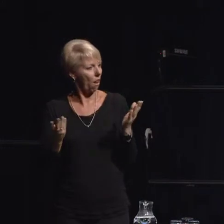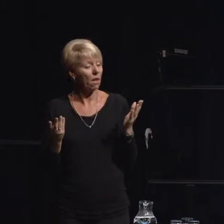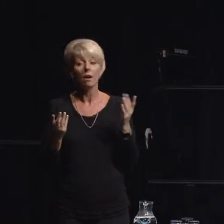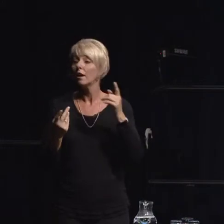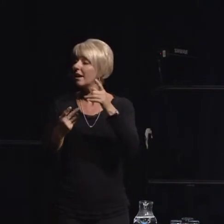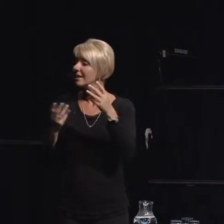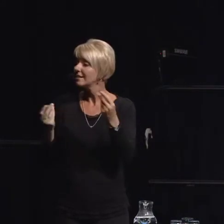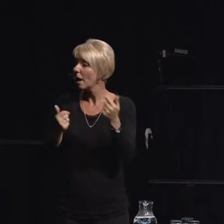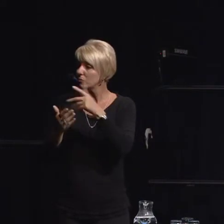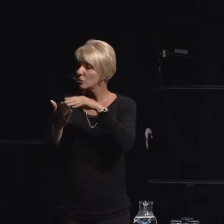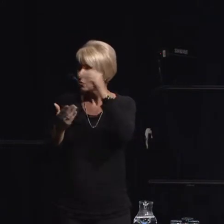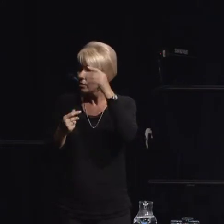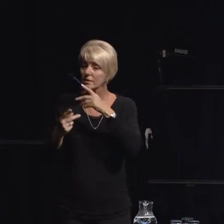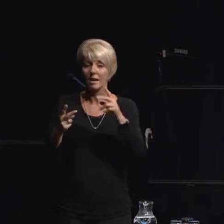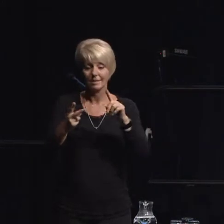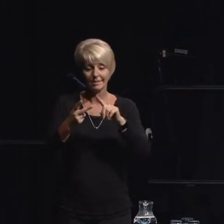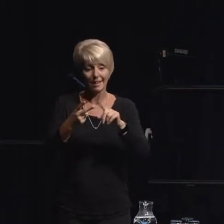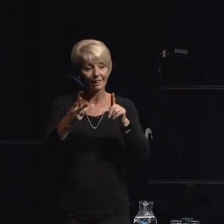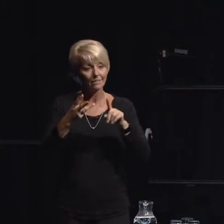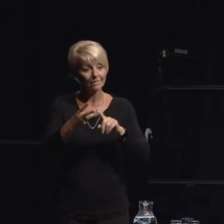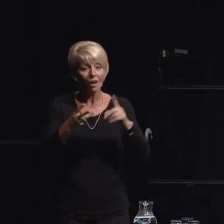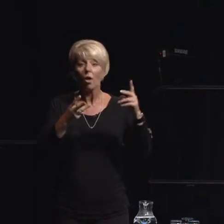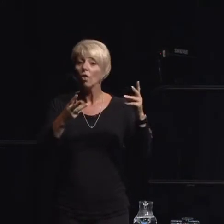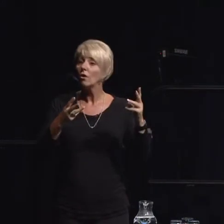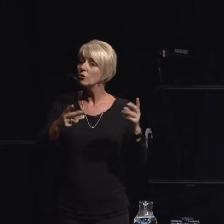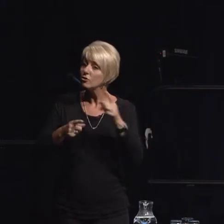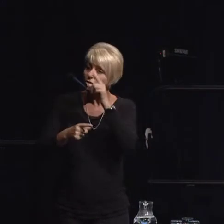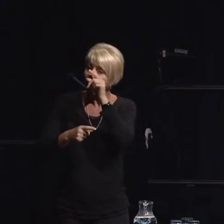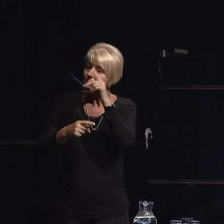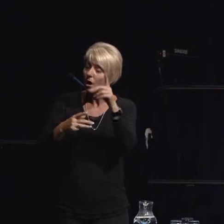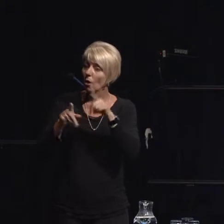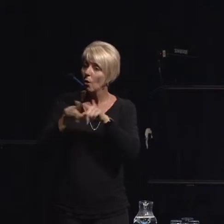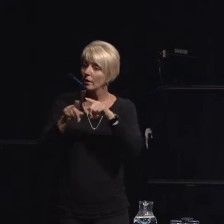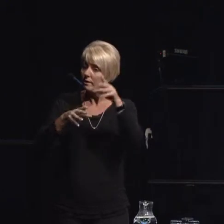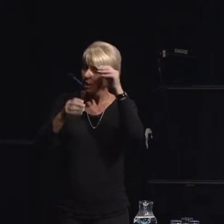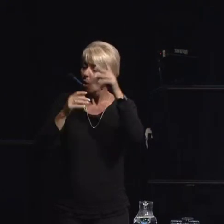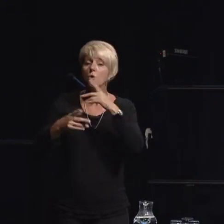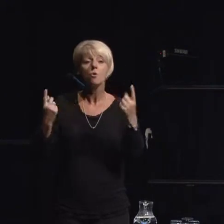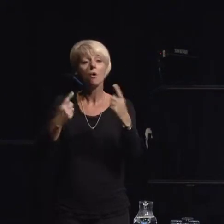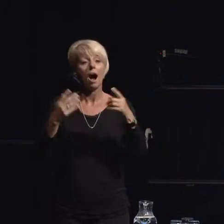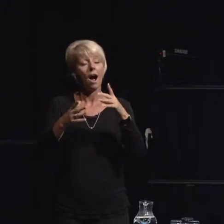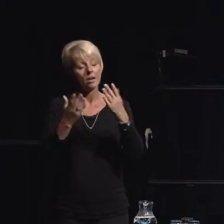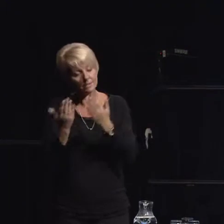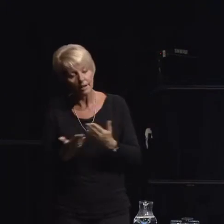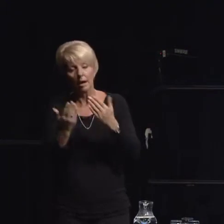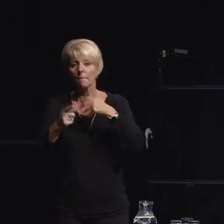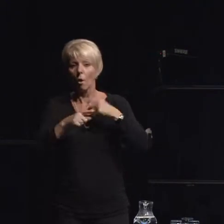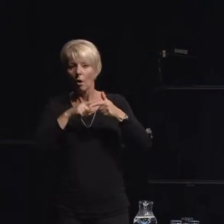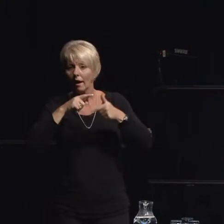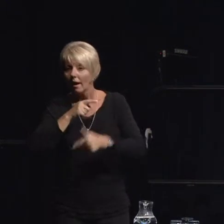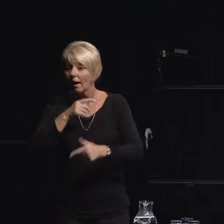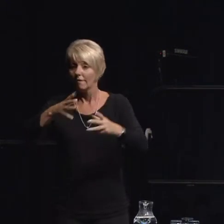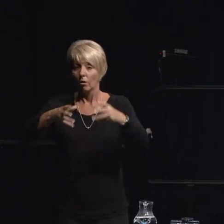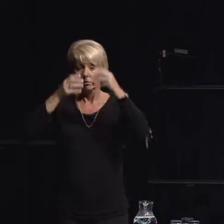some second or third chance learners who are choosing vocational and applied skills to enhance their career and